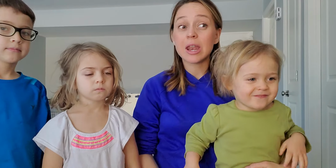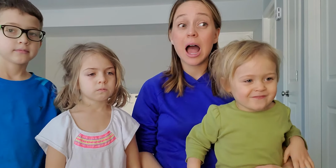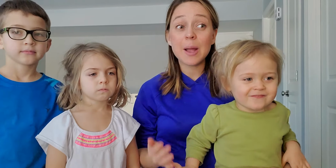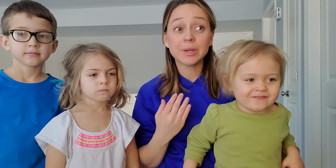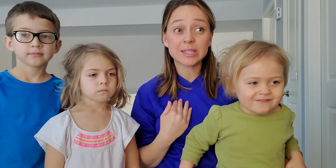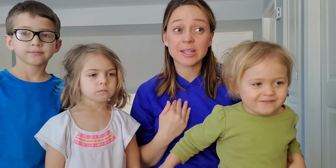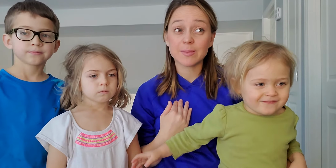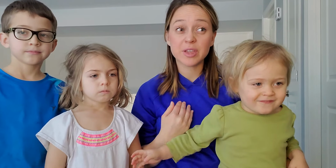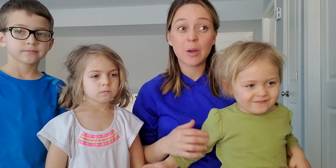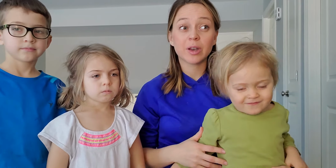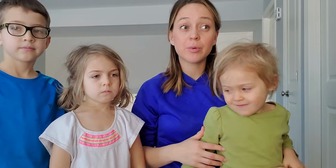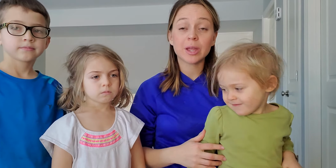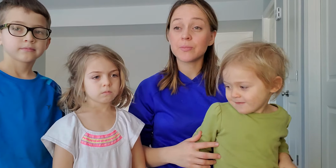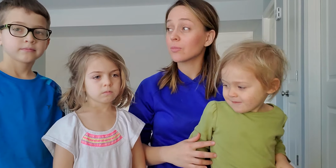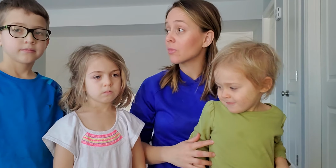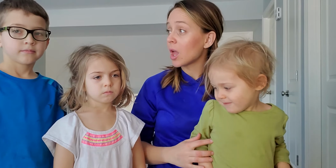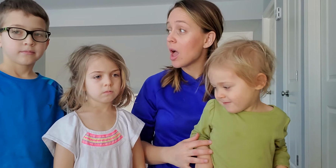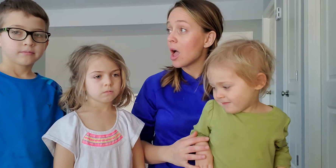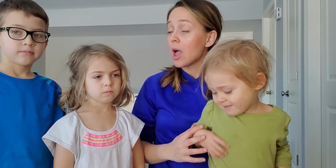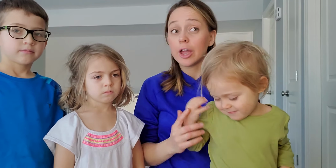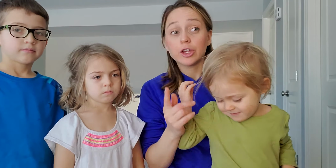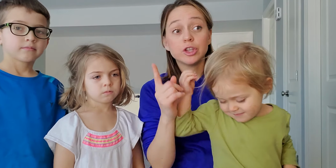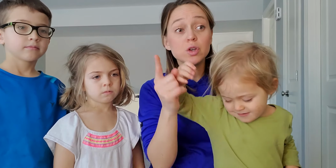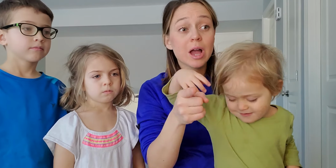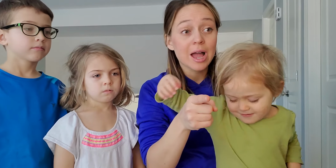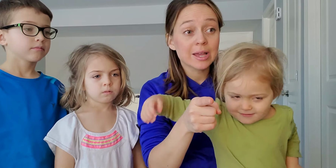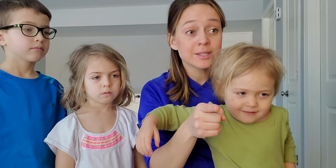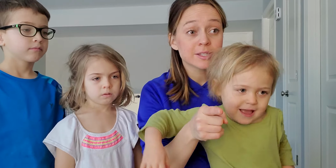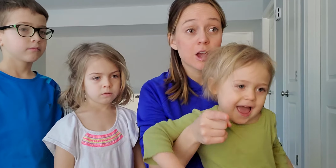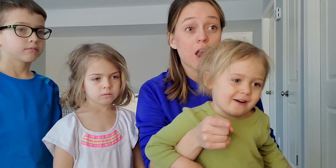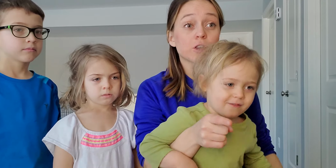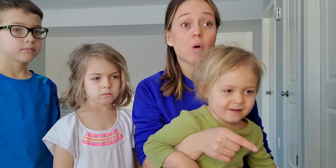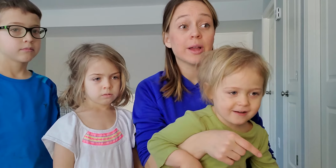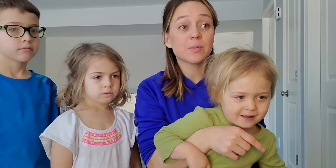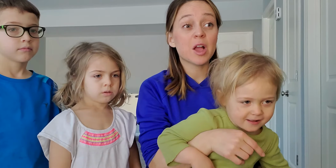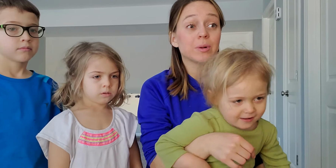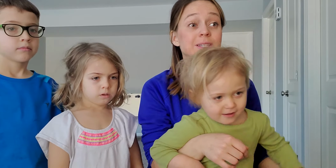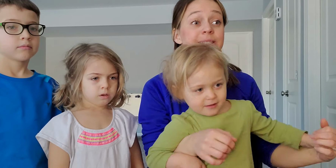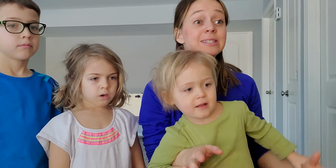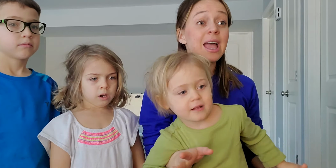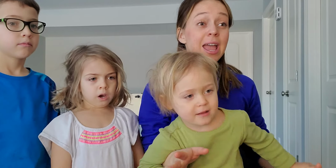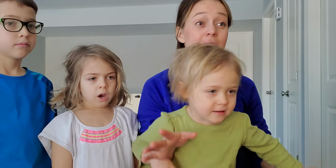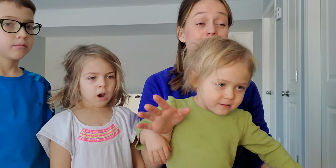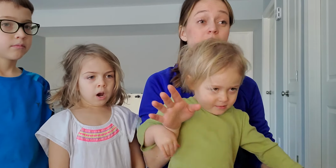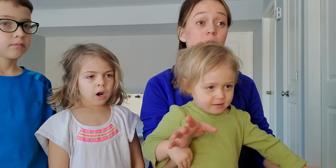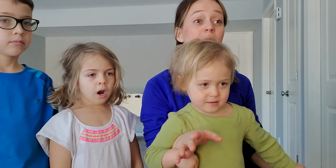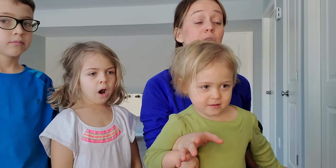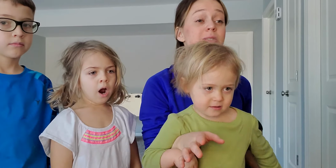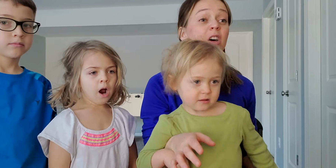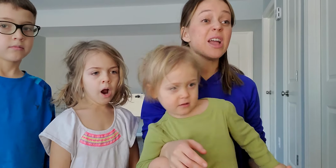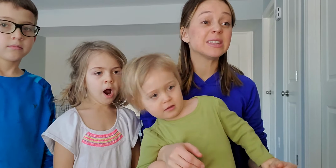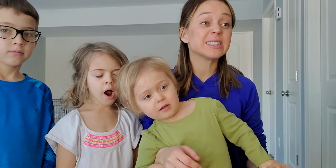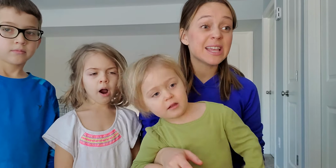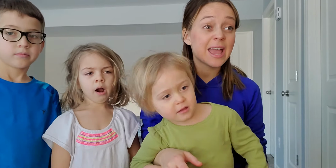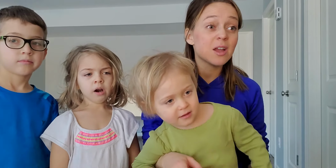I'm going to sign something I want to bring. You guys are going to be able to say, you're going to meet yourself and say what